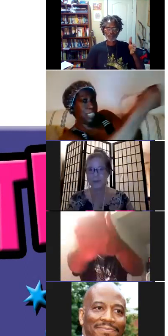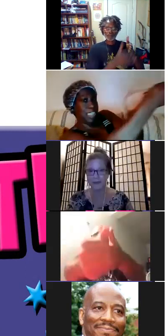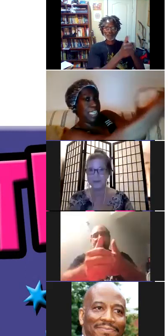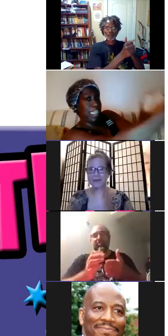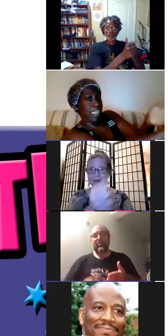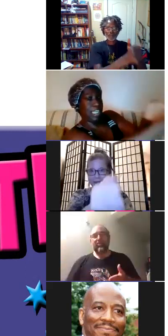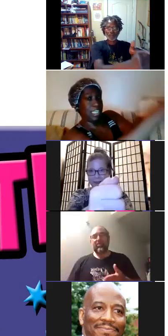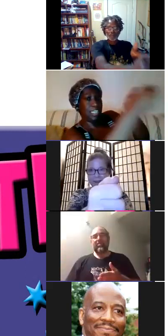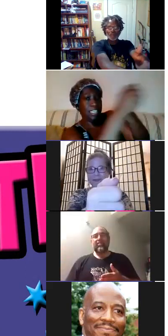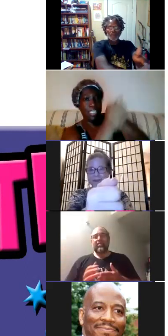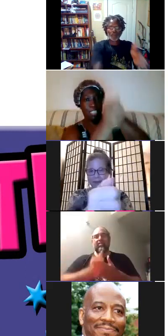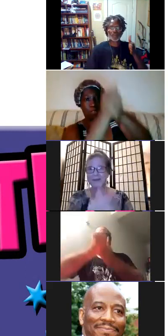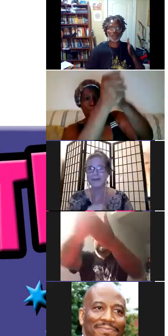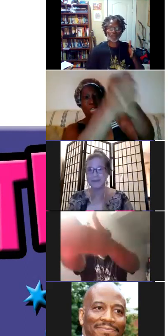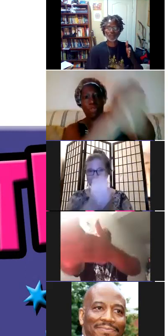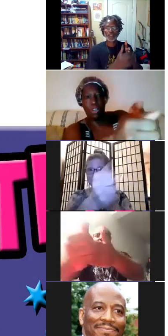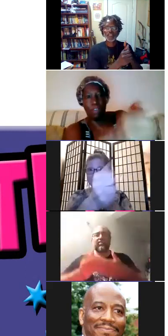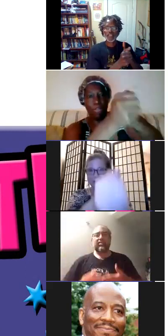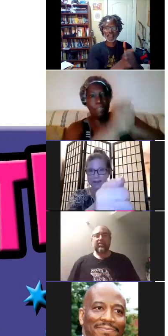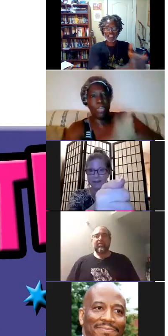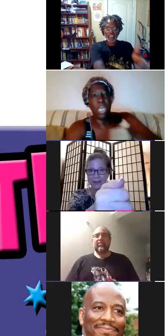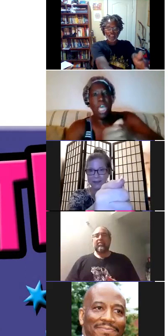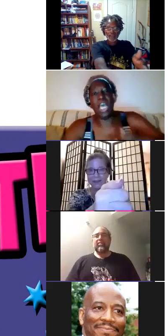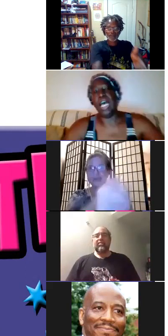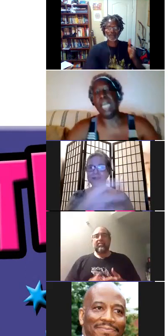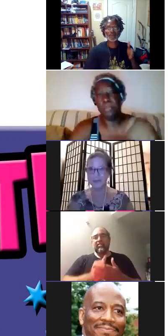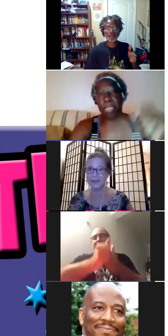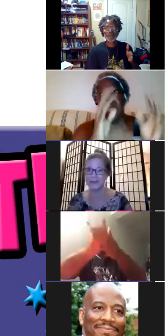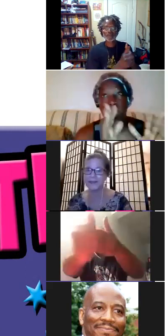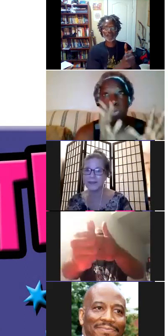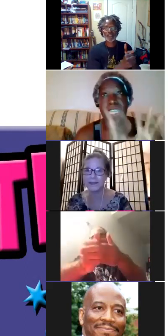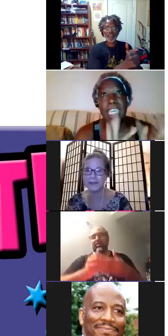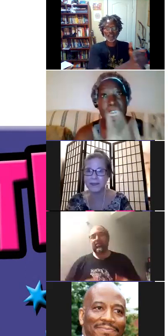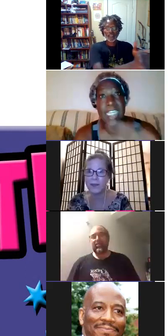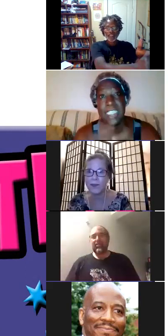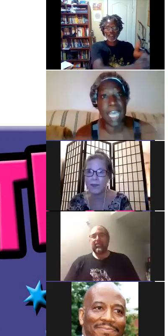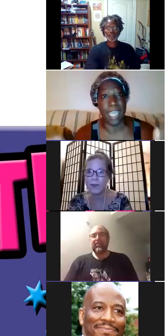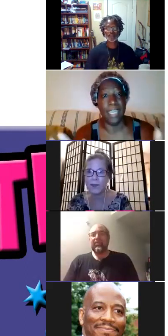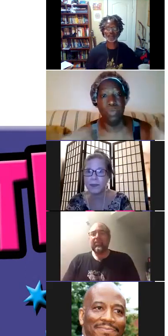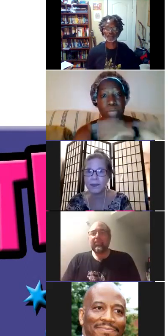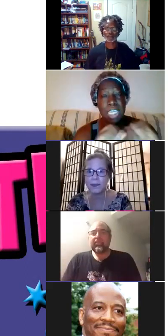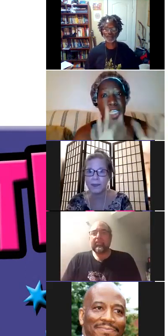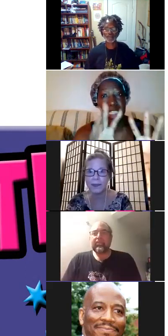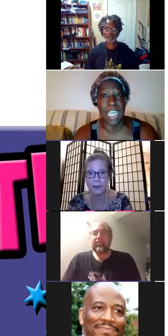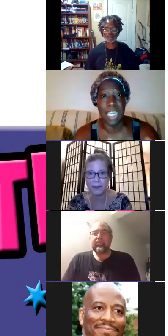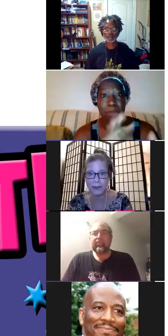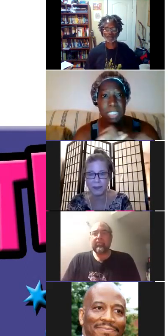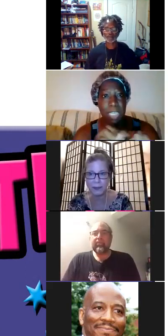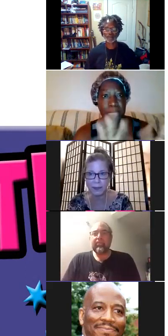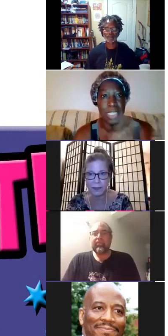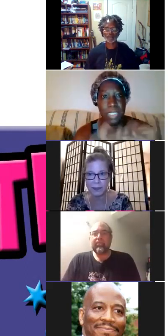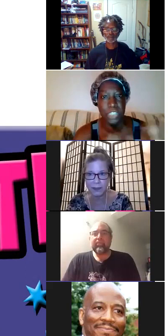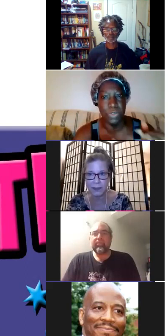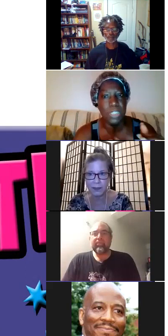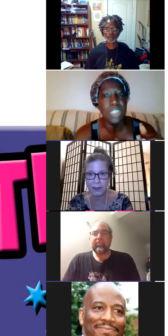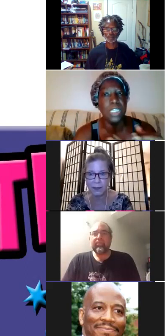So lead. It would go in front of you. With any sign, I'm